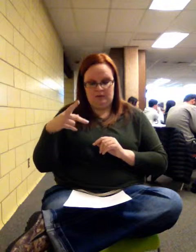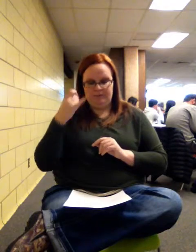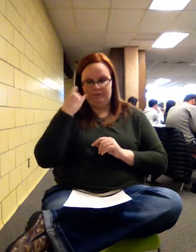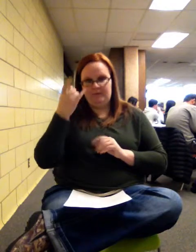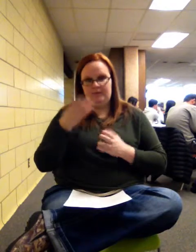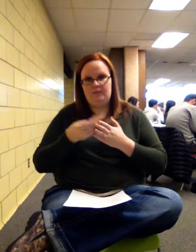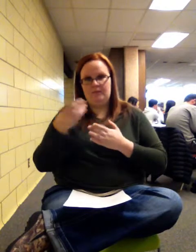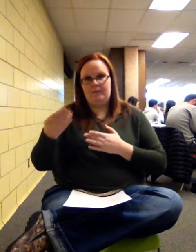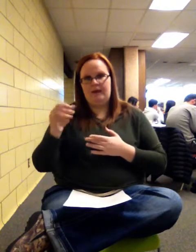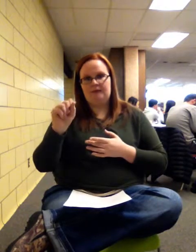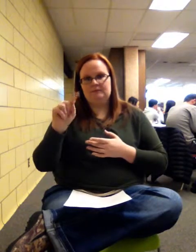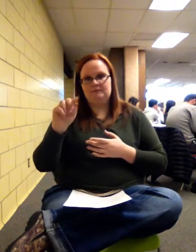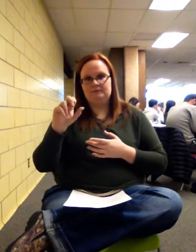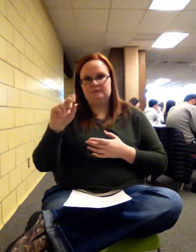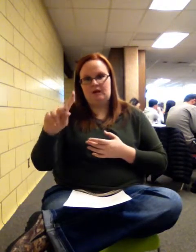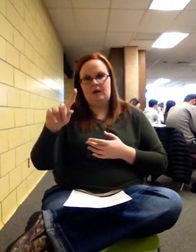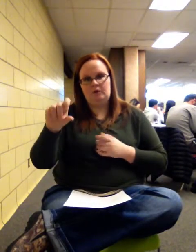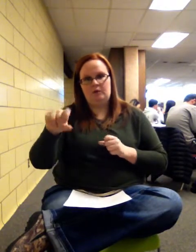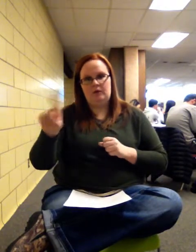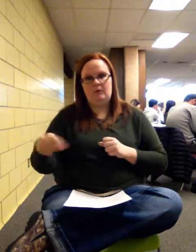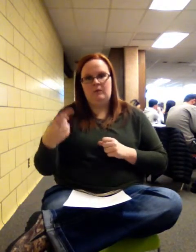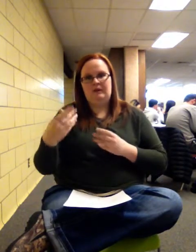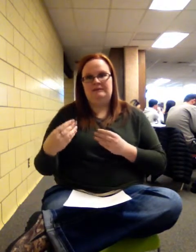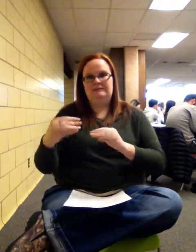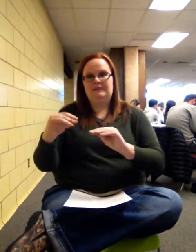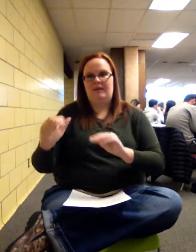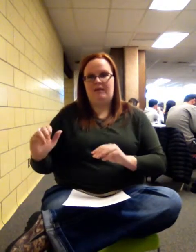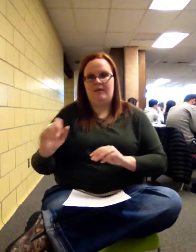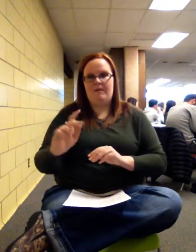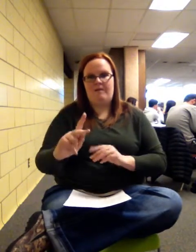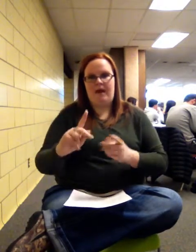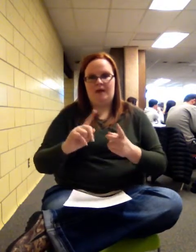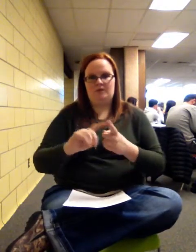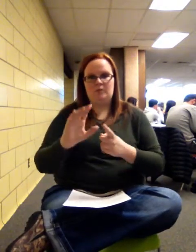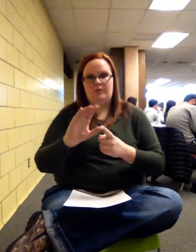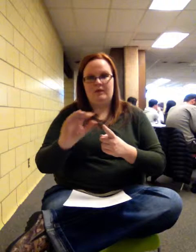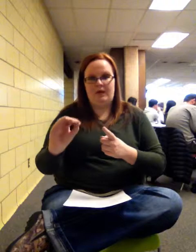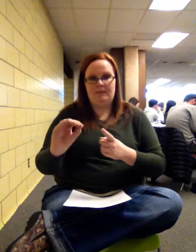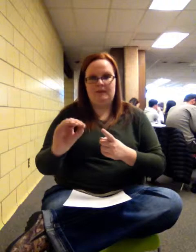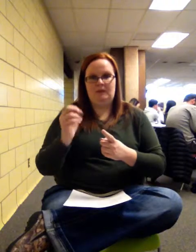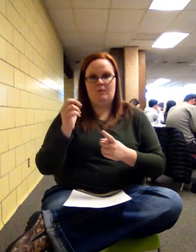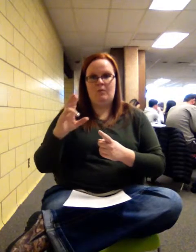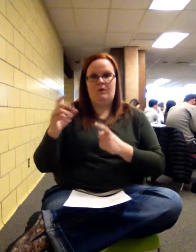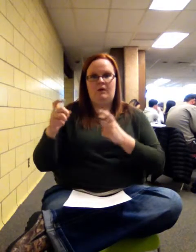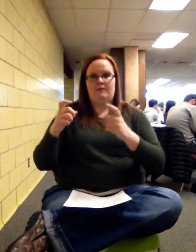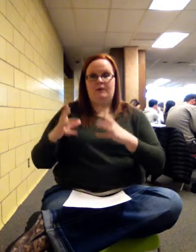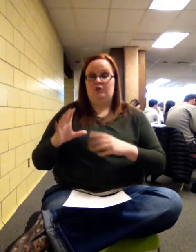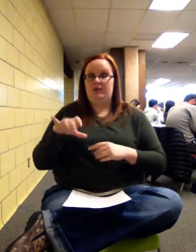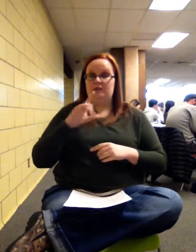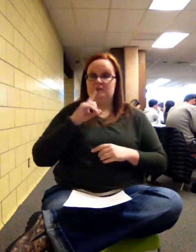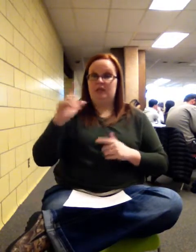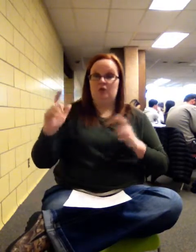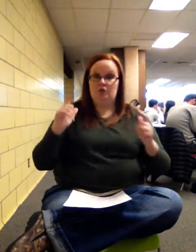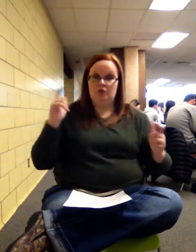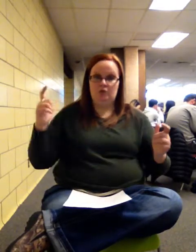stock and you can only sell it back to the company or another manager of that company, that's a huge liquidity premium. Because if you want your money